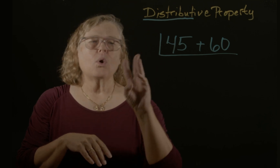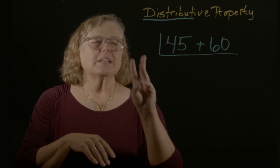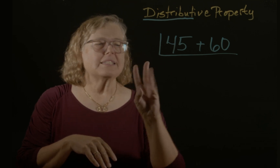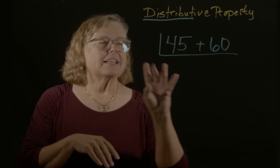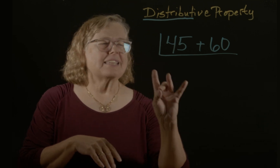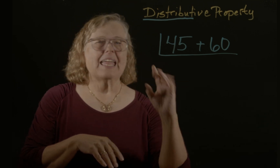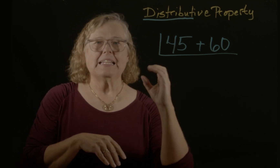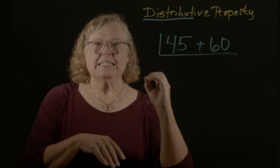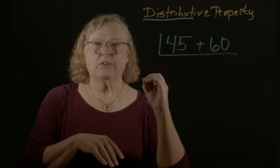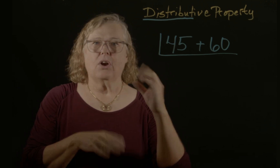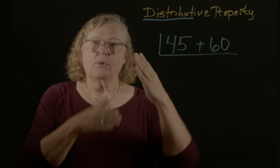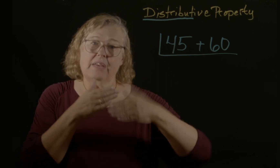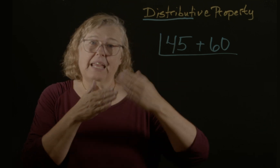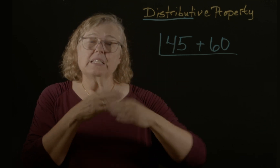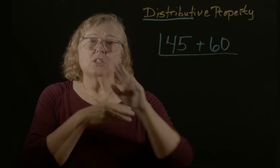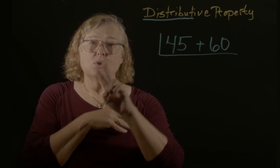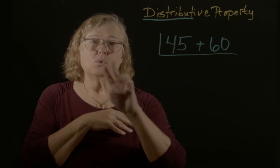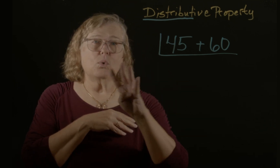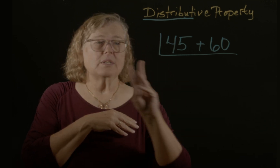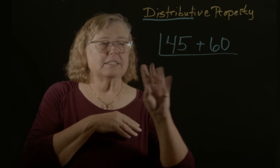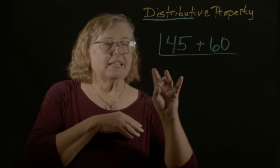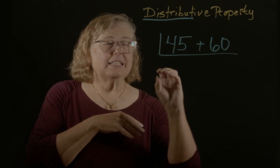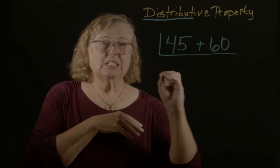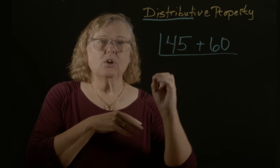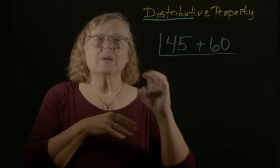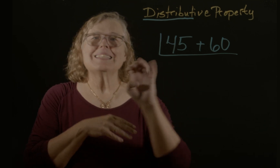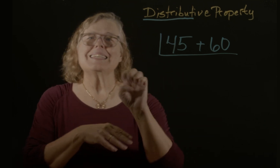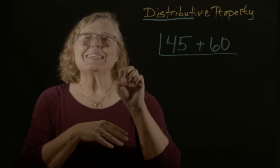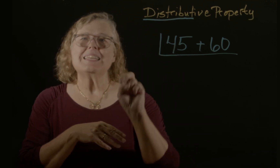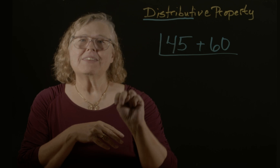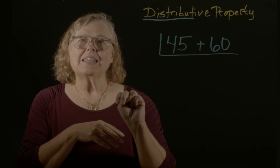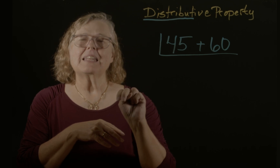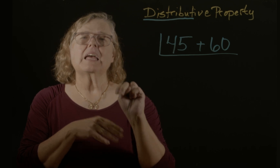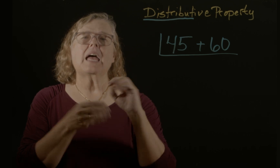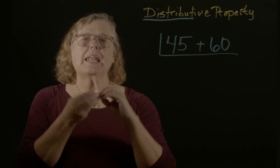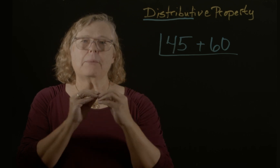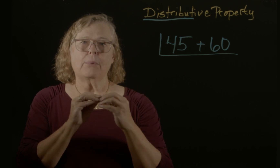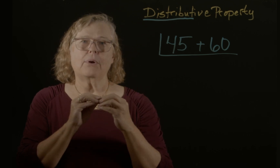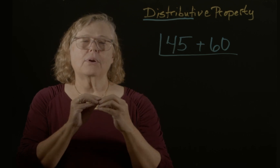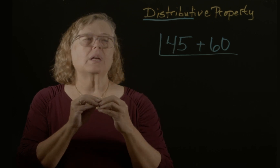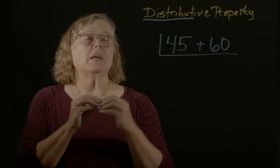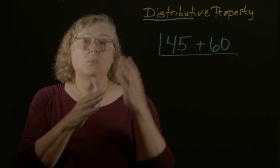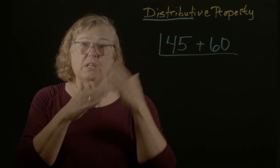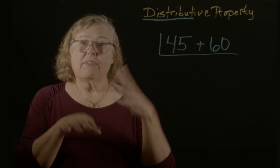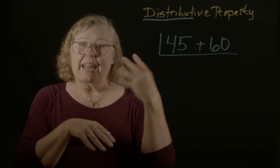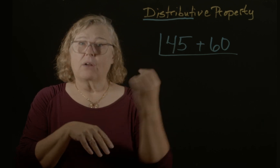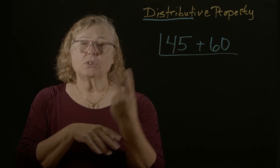2, 4, 6, 8, 0. So if it ends in 2, 4, 6, 8, 0, we know it's even. And we know we can divide